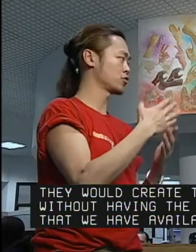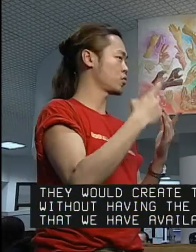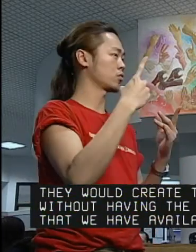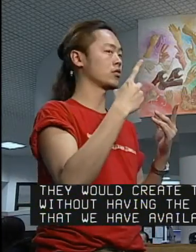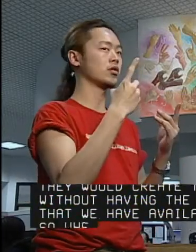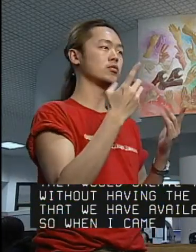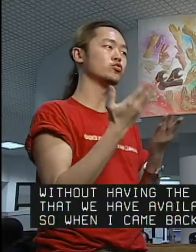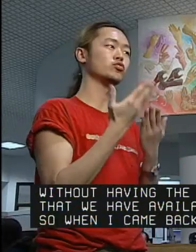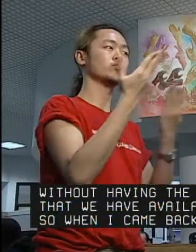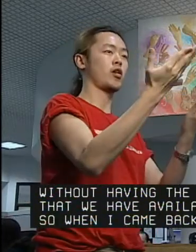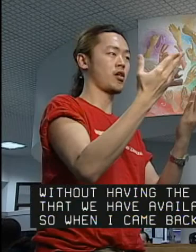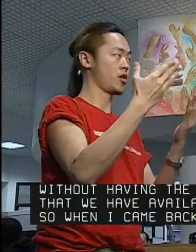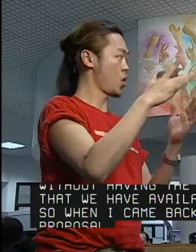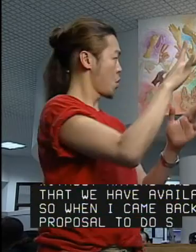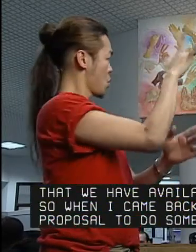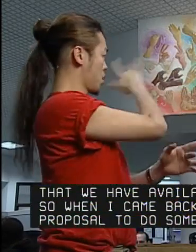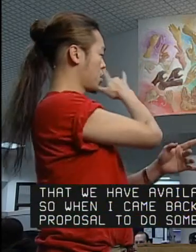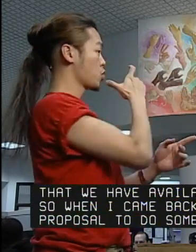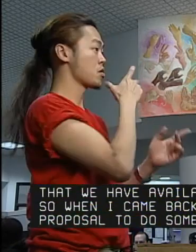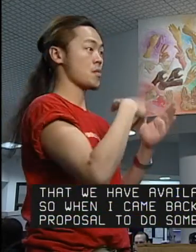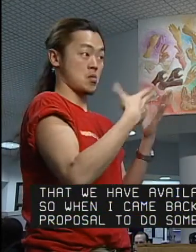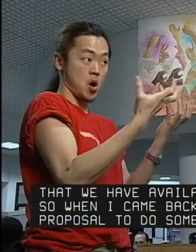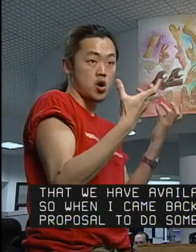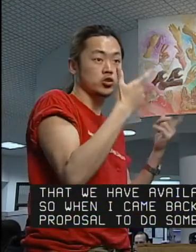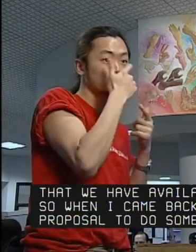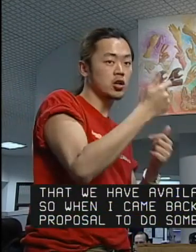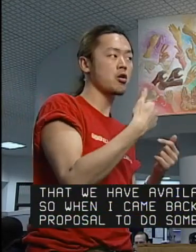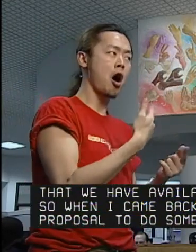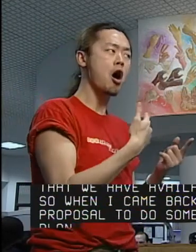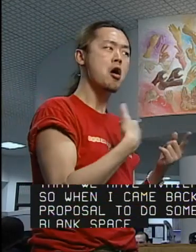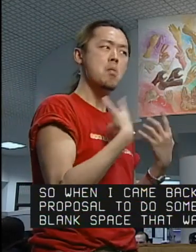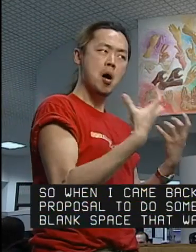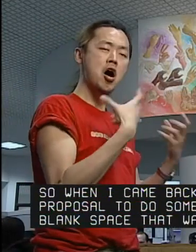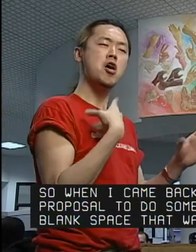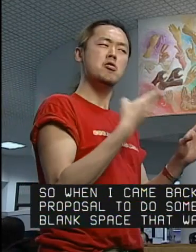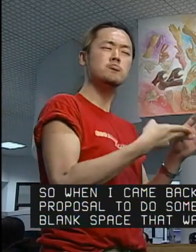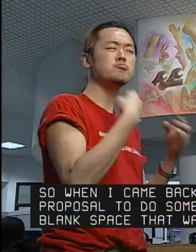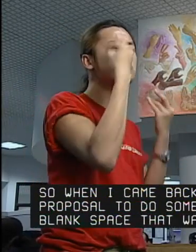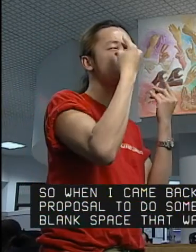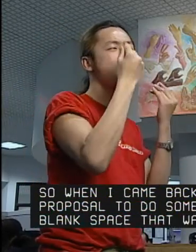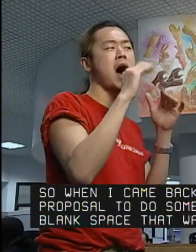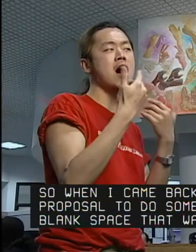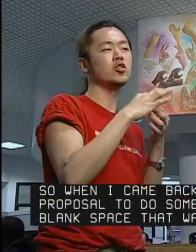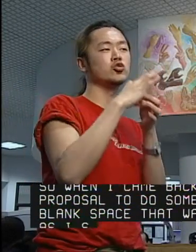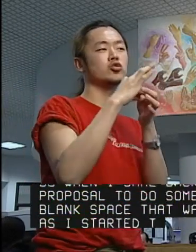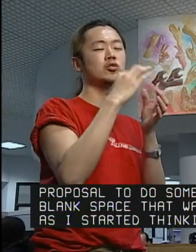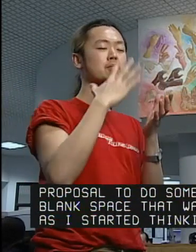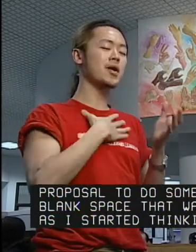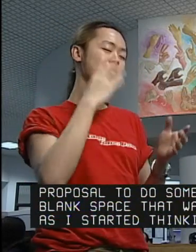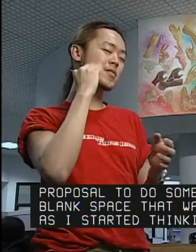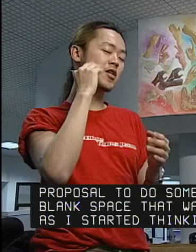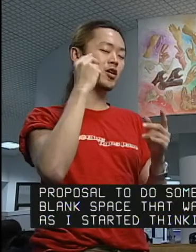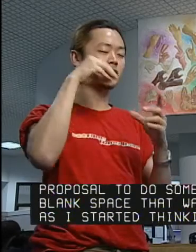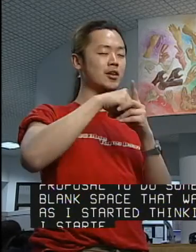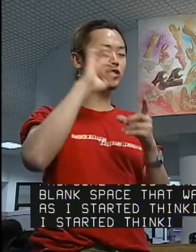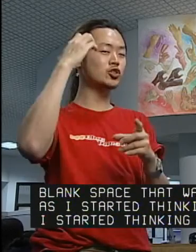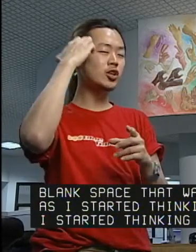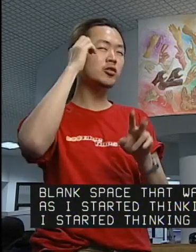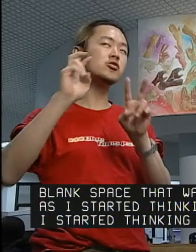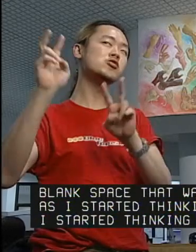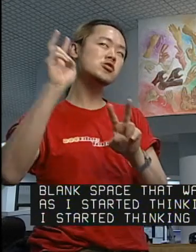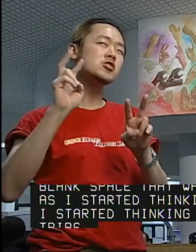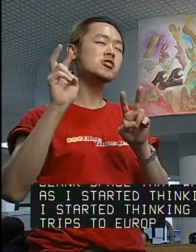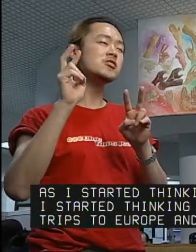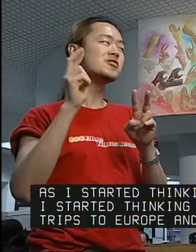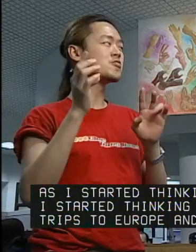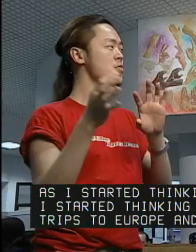today. So when I came back, I made a proposal to do something on the blank space that was here. And as I started thinking about it, I started thinking